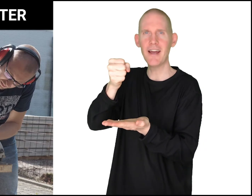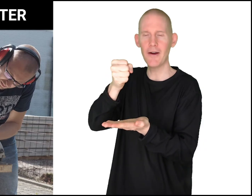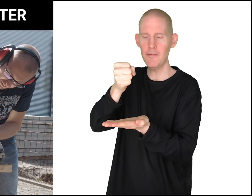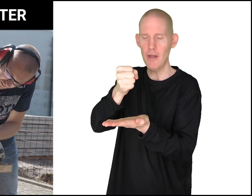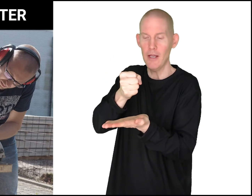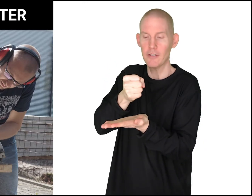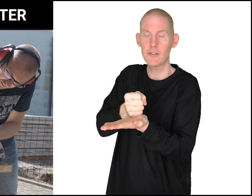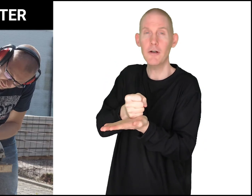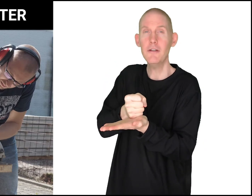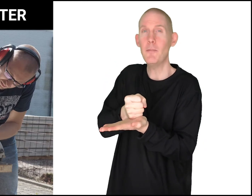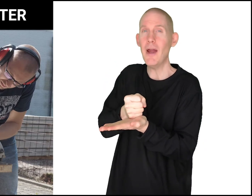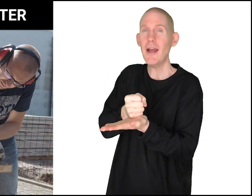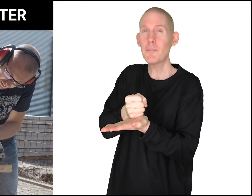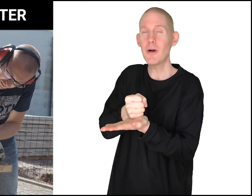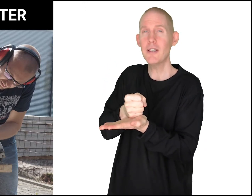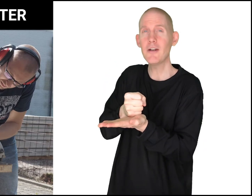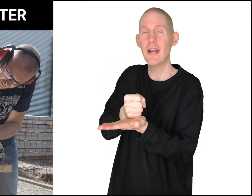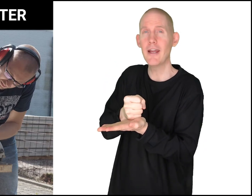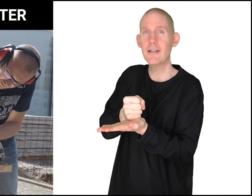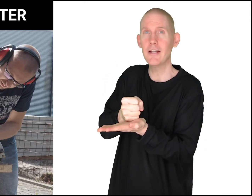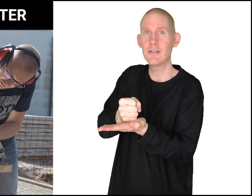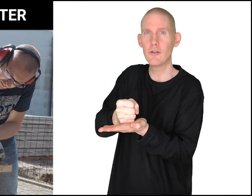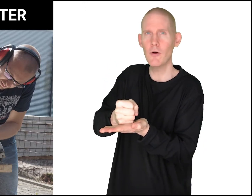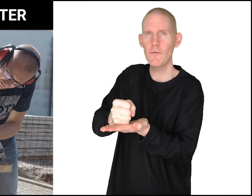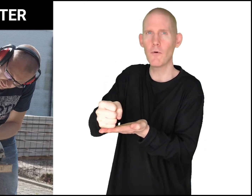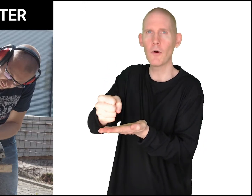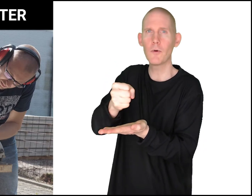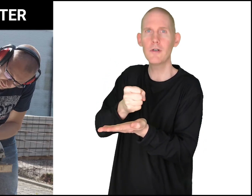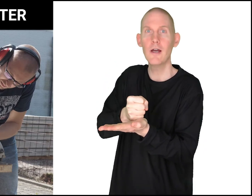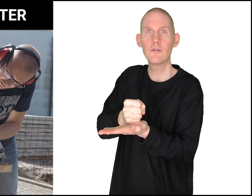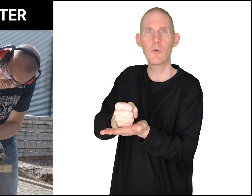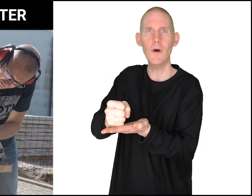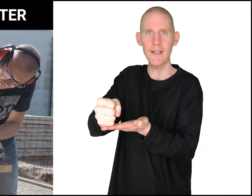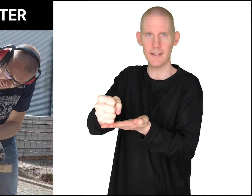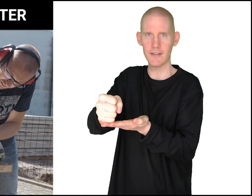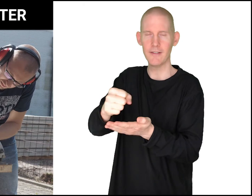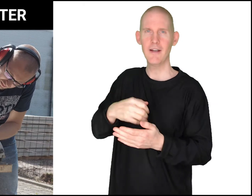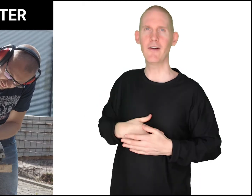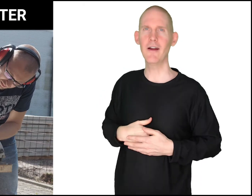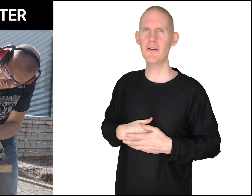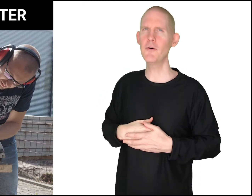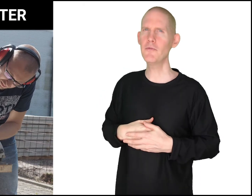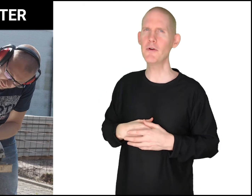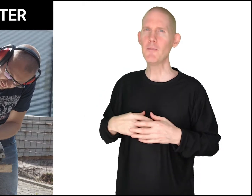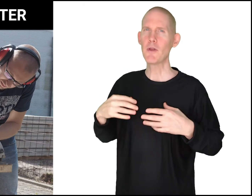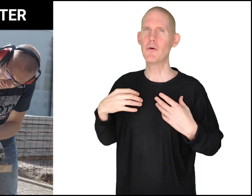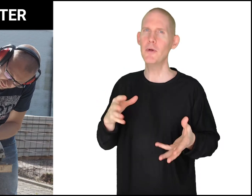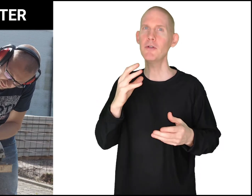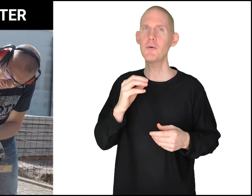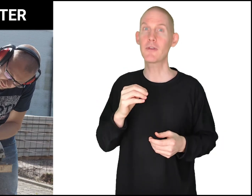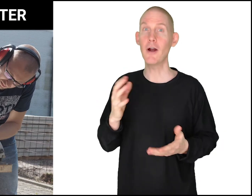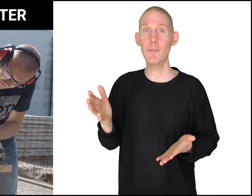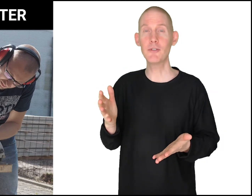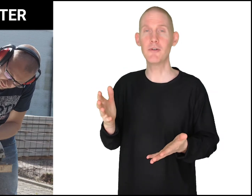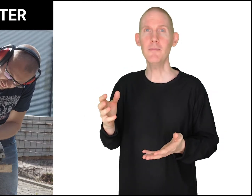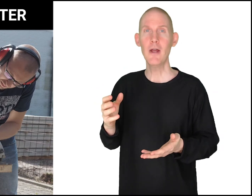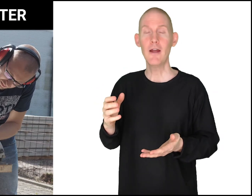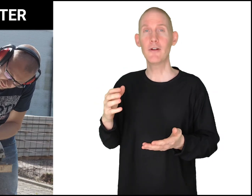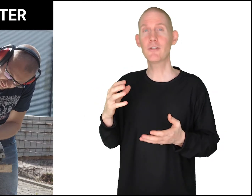down. Start on the back part of your hand and go forward twice, all right? I don't know if you're familiar with carpentry. There's a